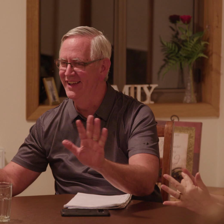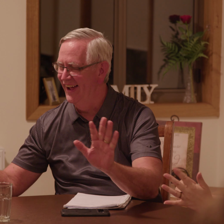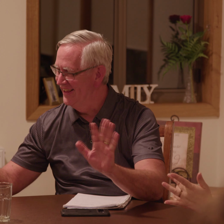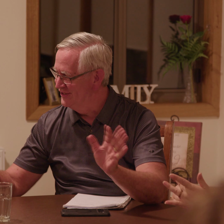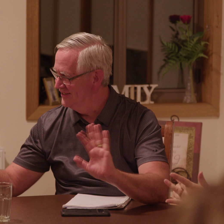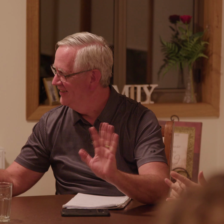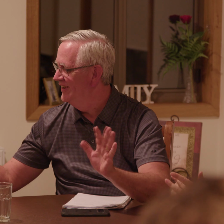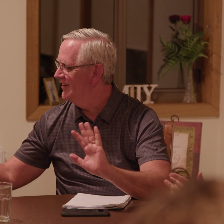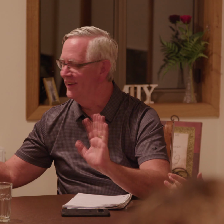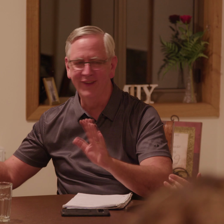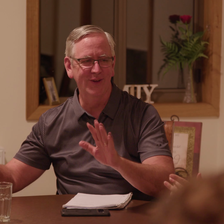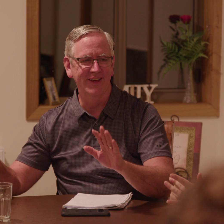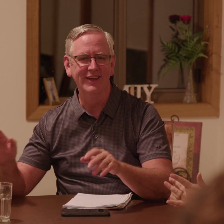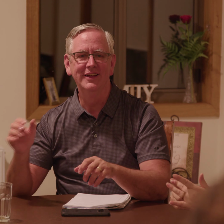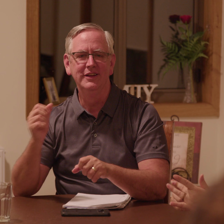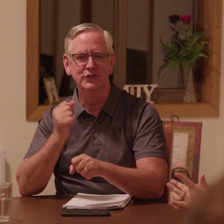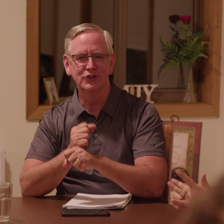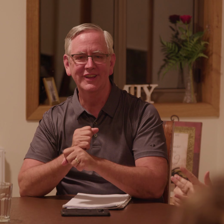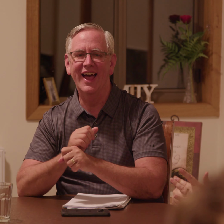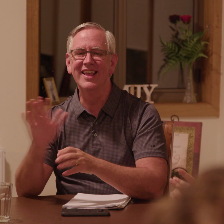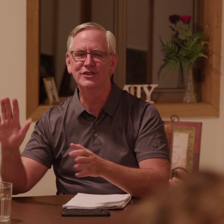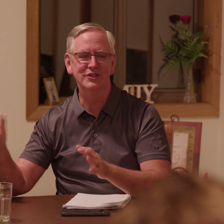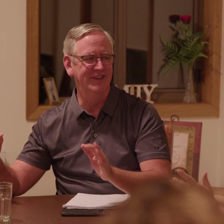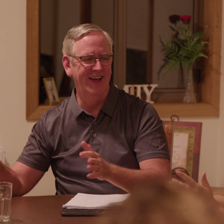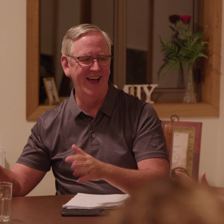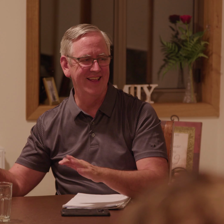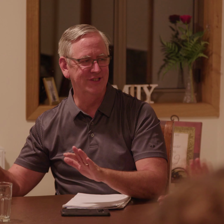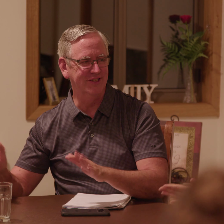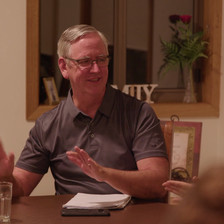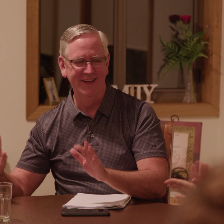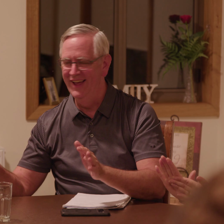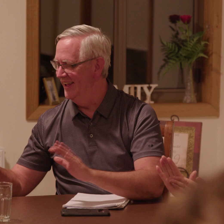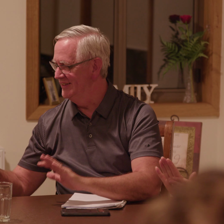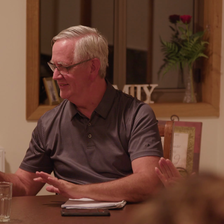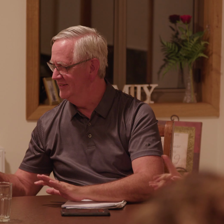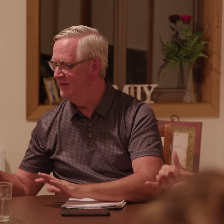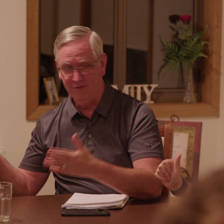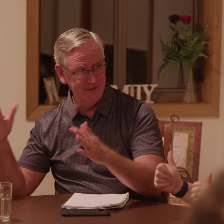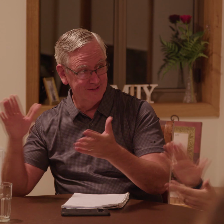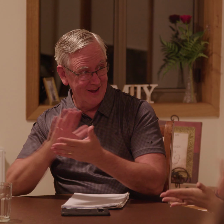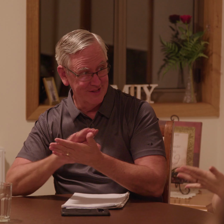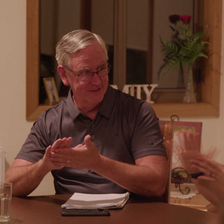Vowels. Oh, we're the opposite way, don't we? Borrow the hand. Oh, very sideways.